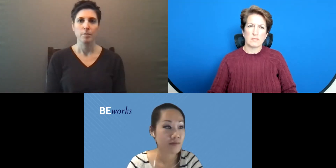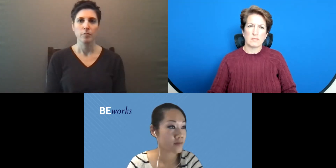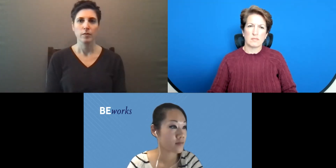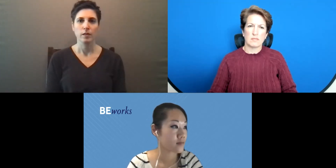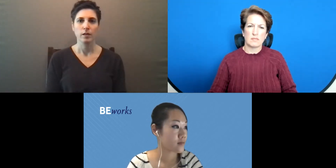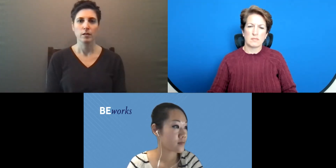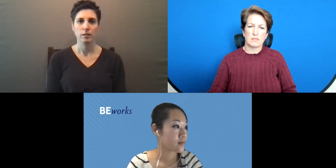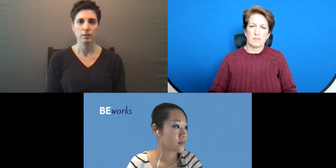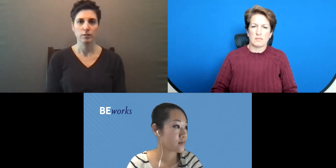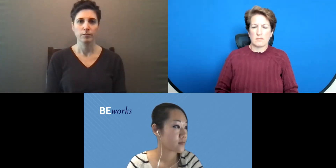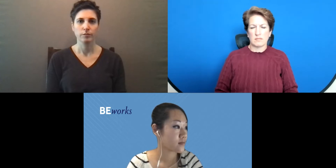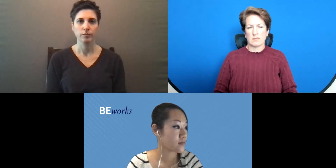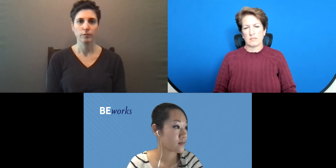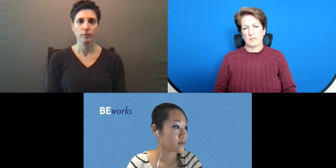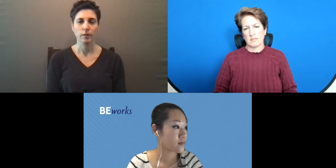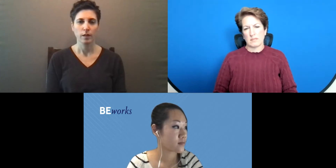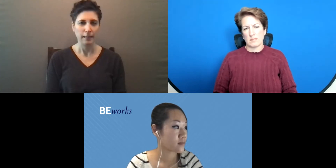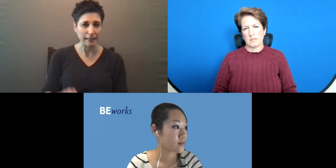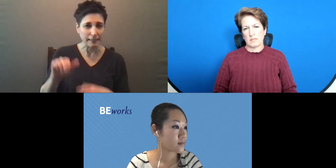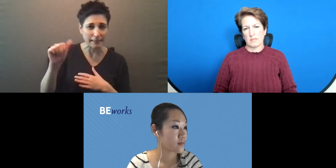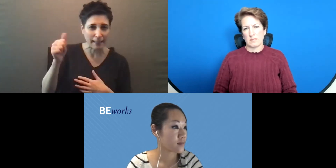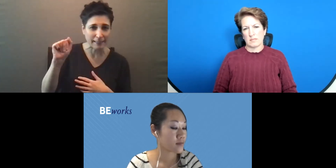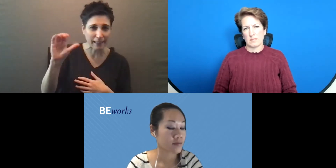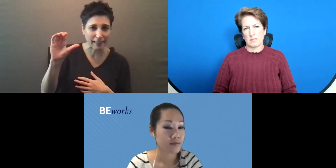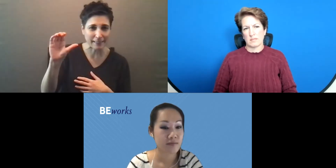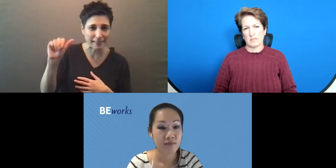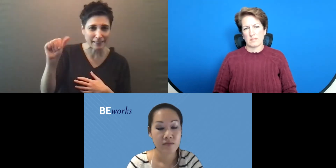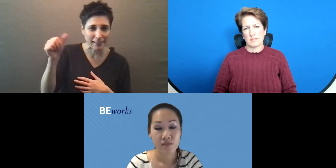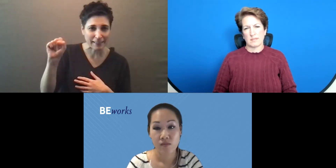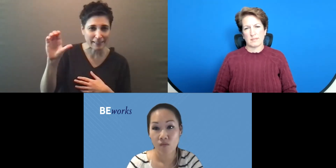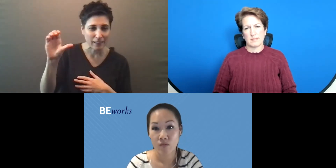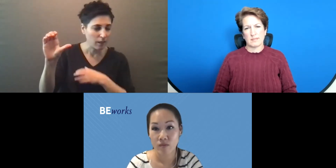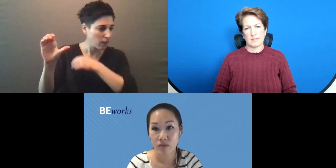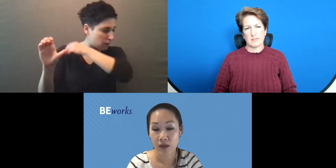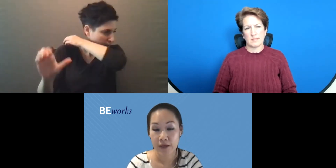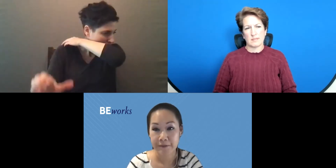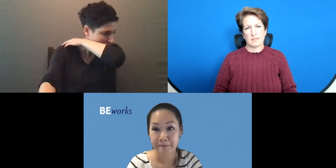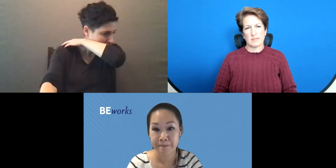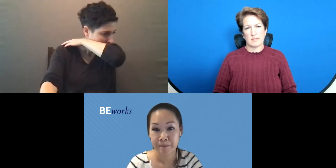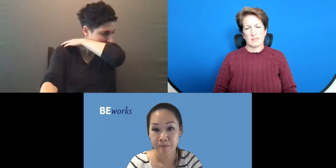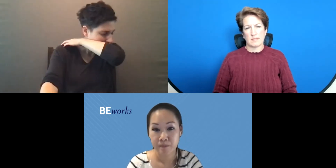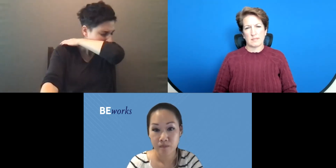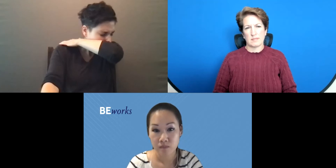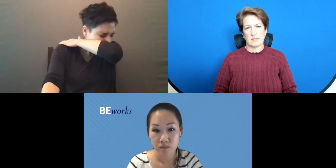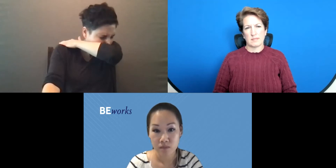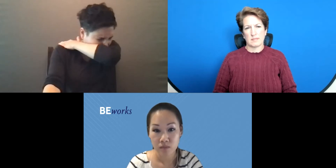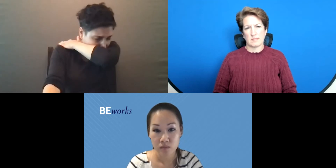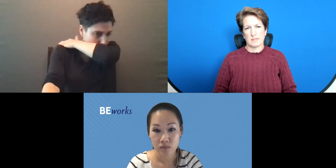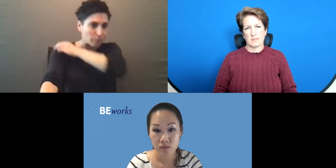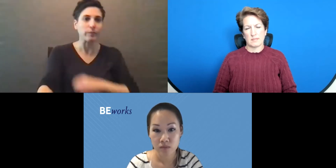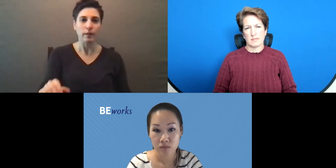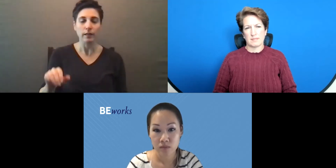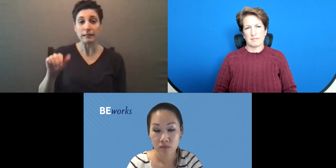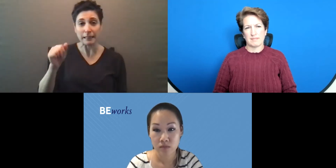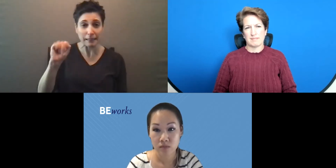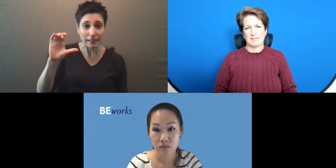We'll give it about 10 more seconds, but please feel free to put your hand up or just say something if you need more